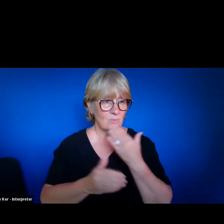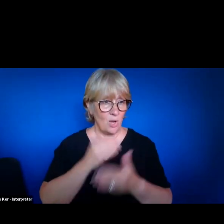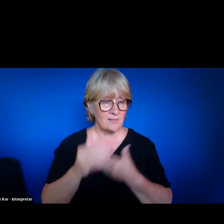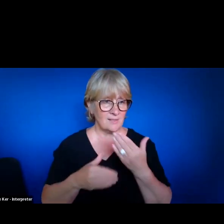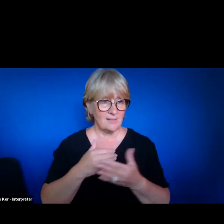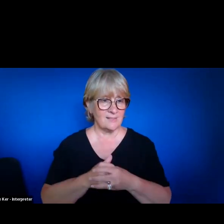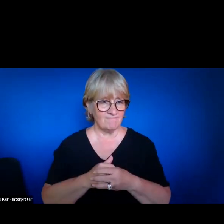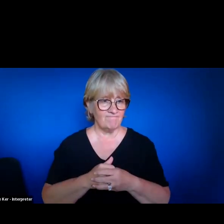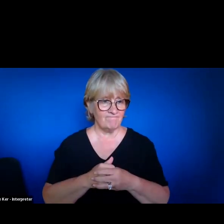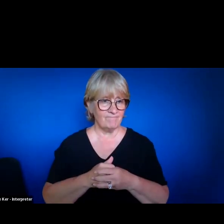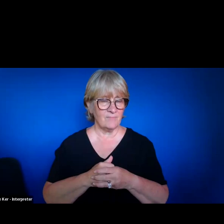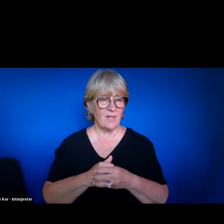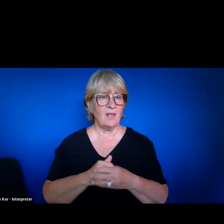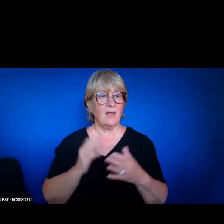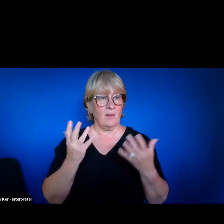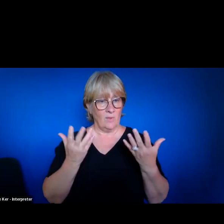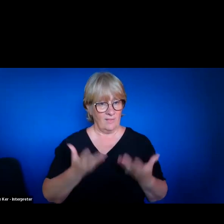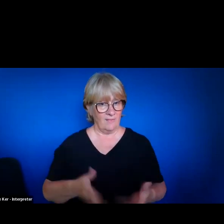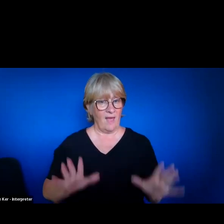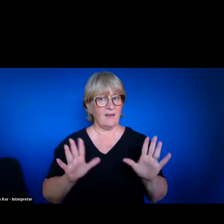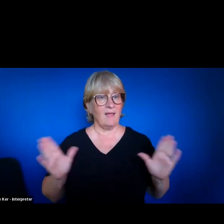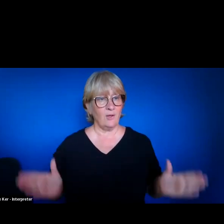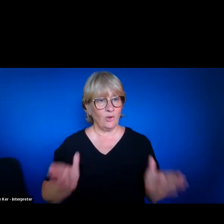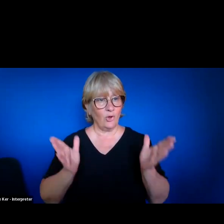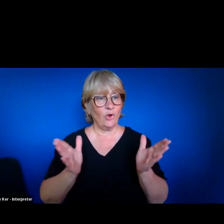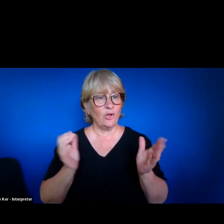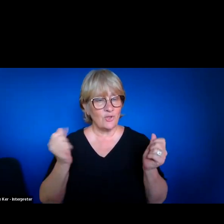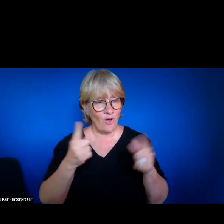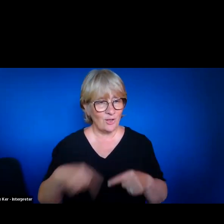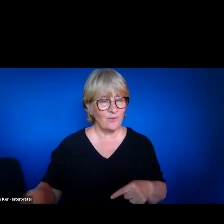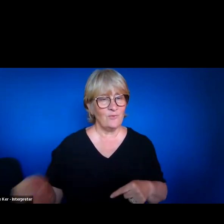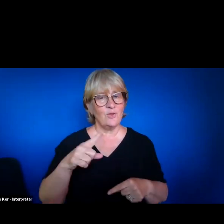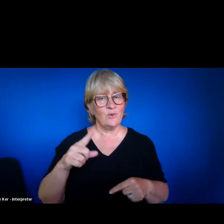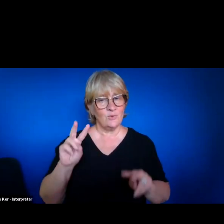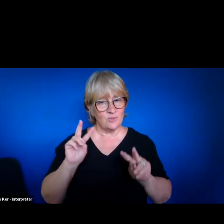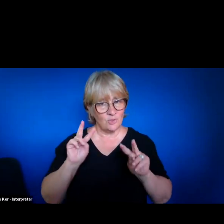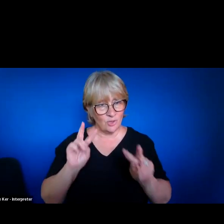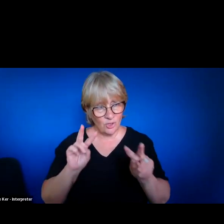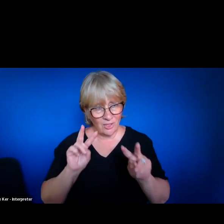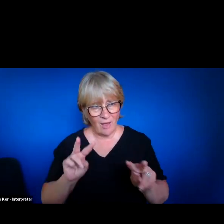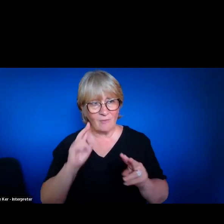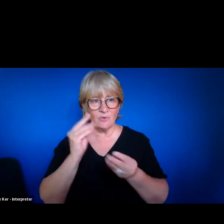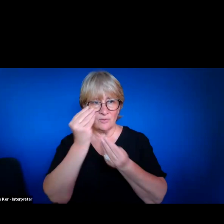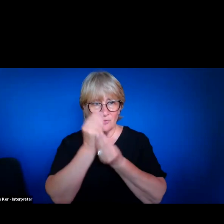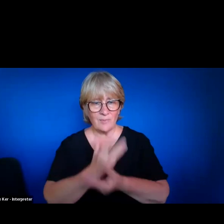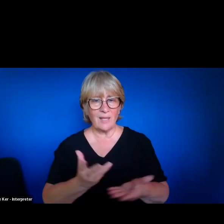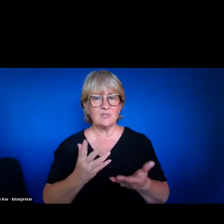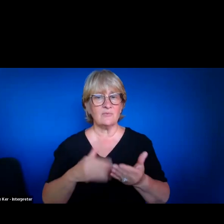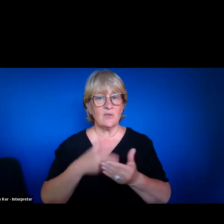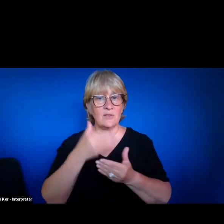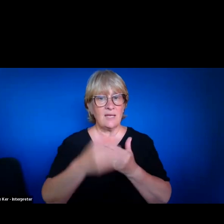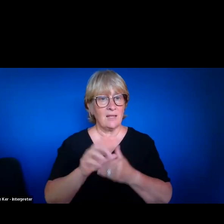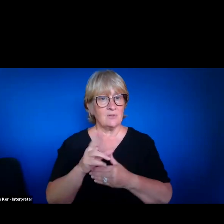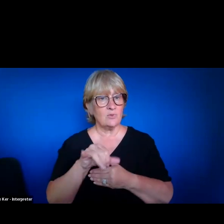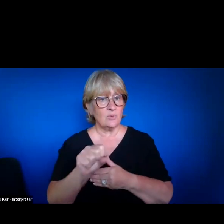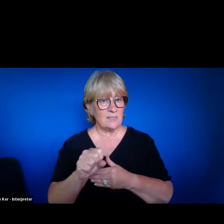work. And with that, I encourage all of you to look out for information about the next CRIS